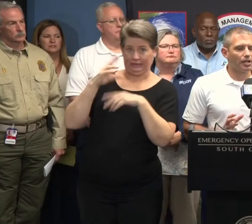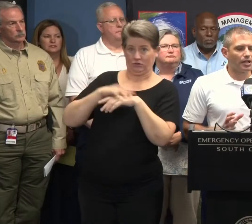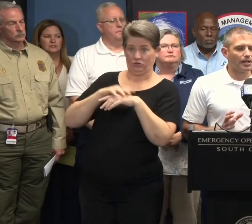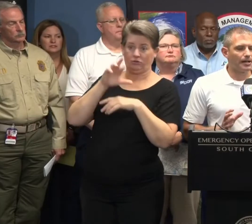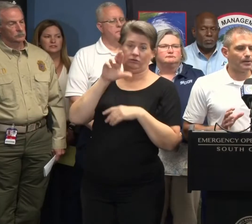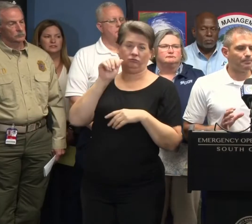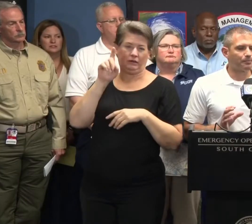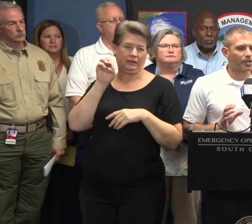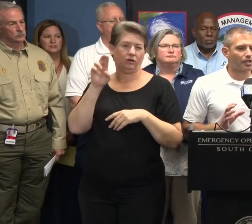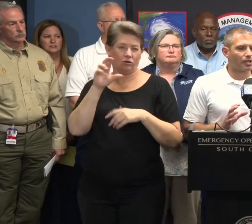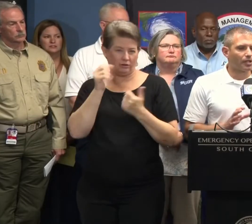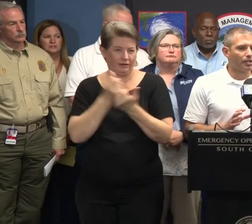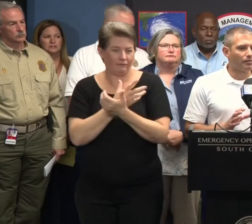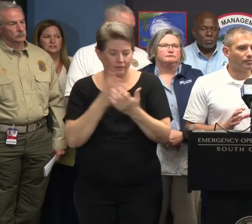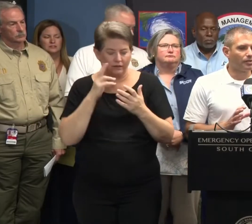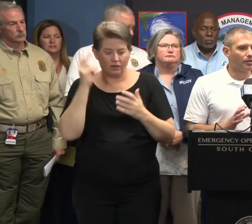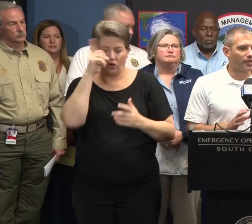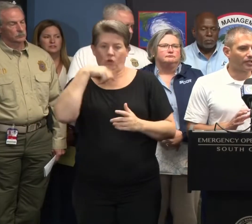So,